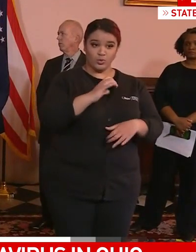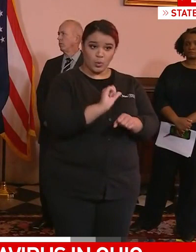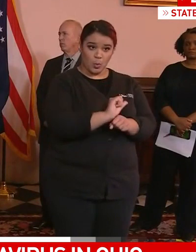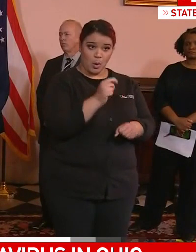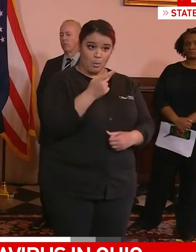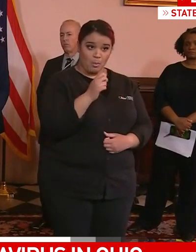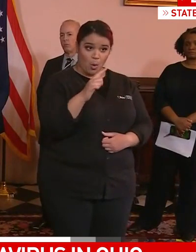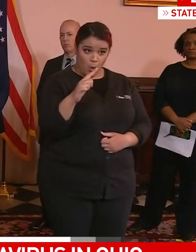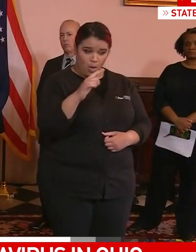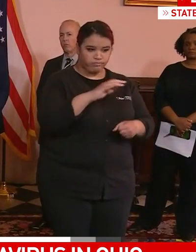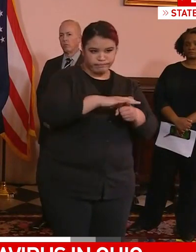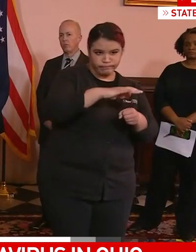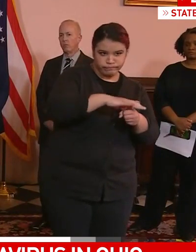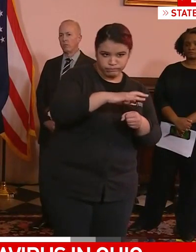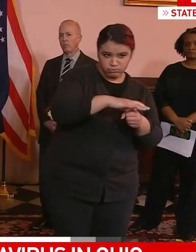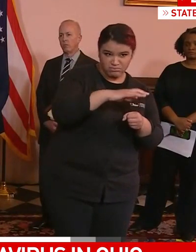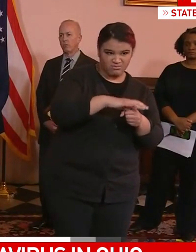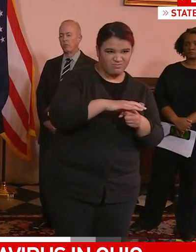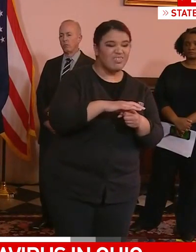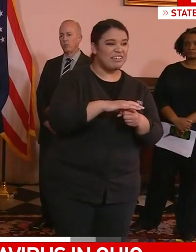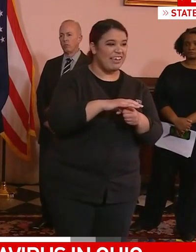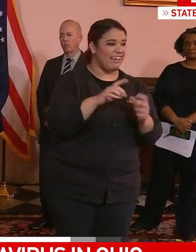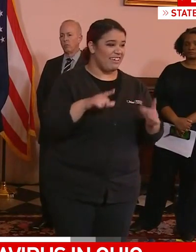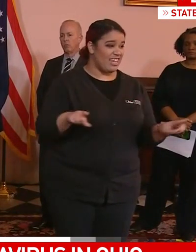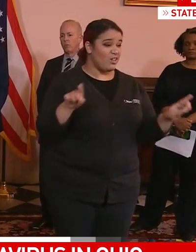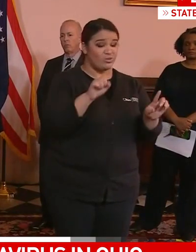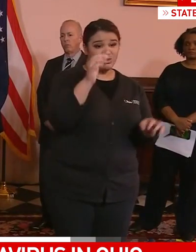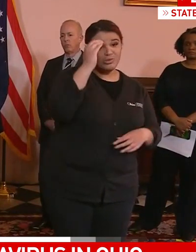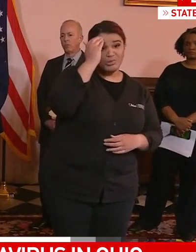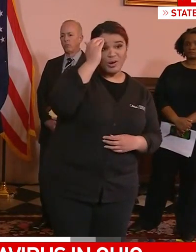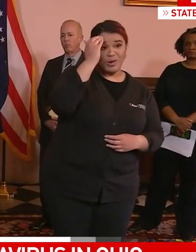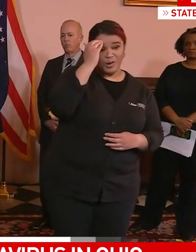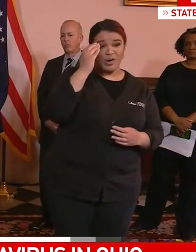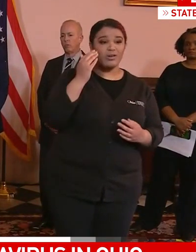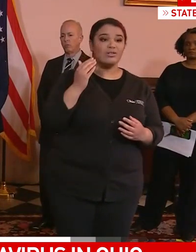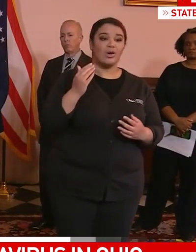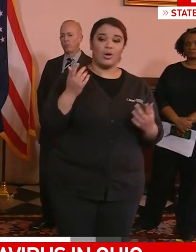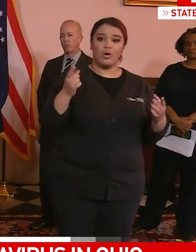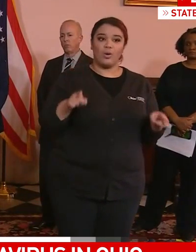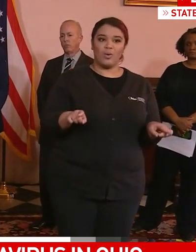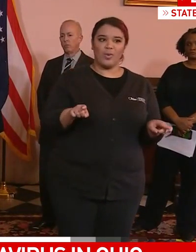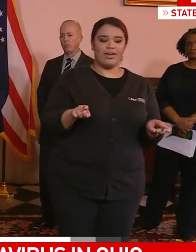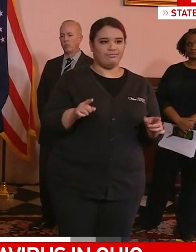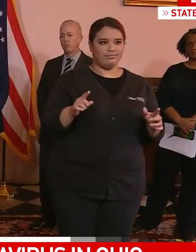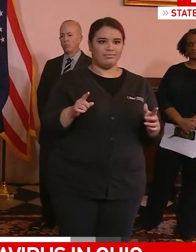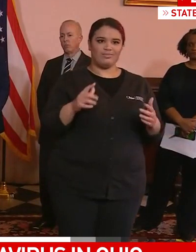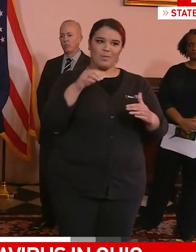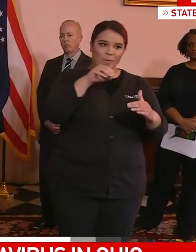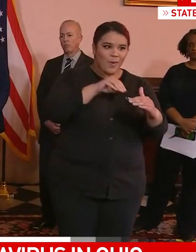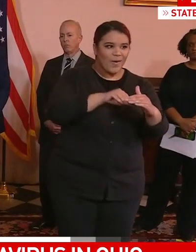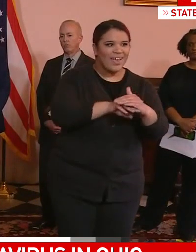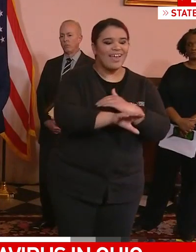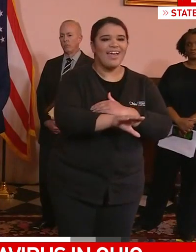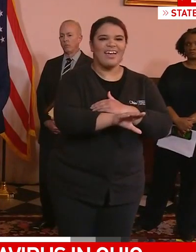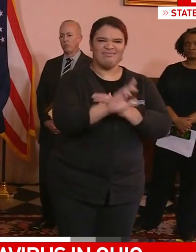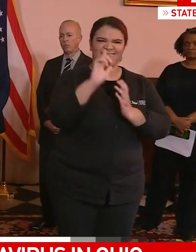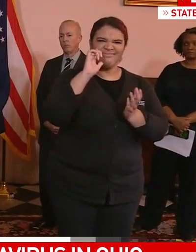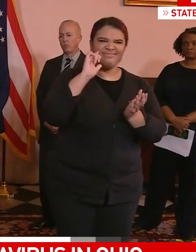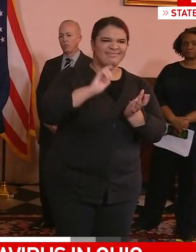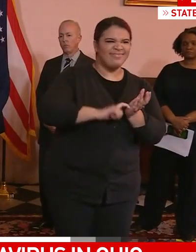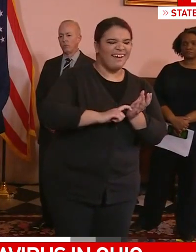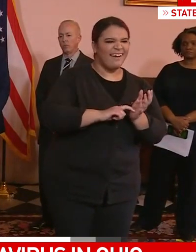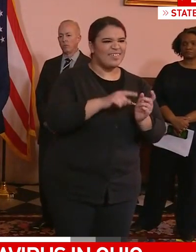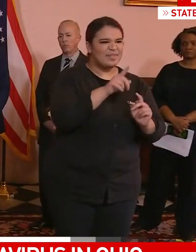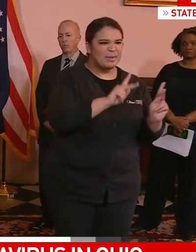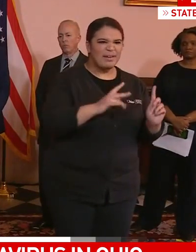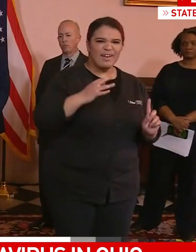As many of you know, when you go into your polling booth, many, many times you'll see familiar faces. You'll see people who have been there for